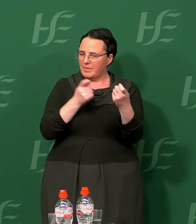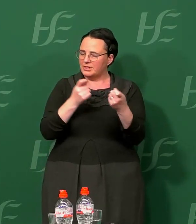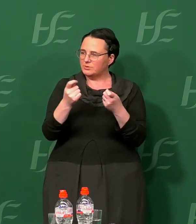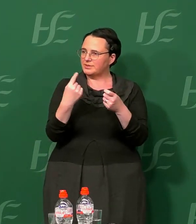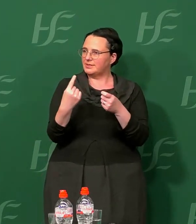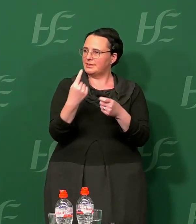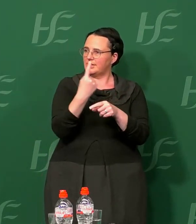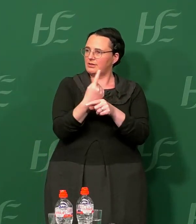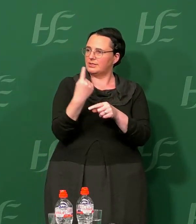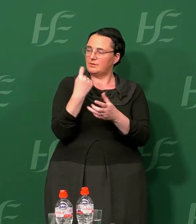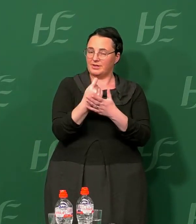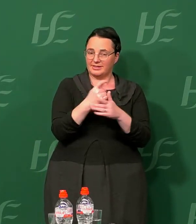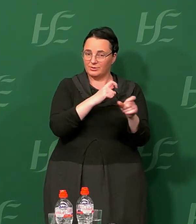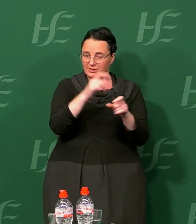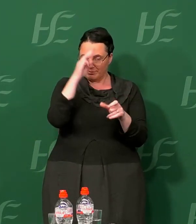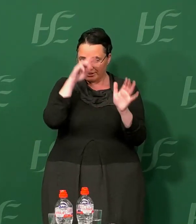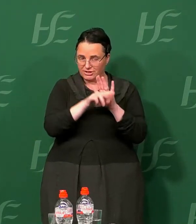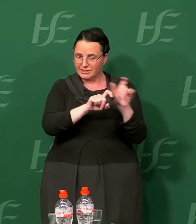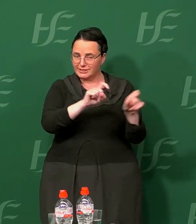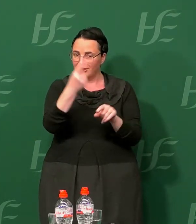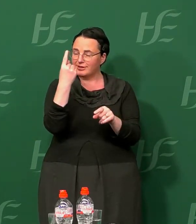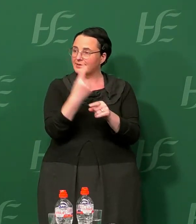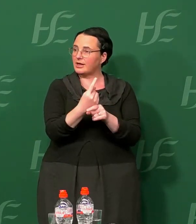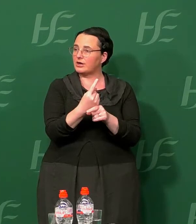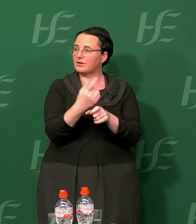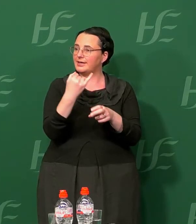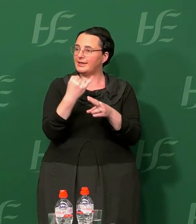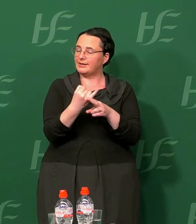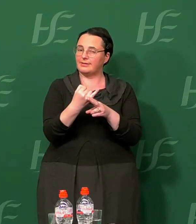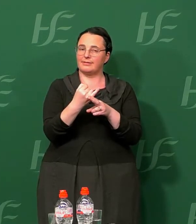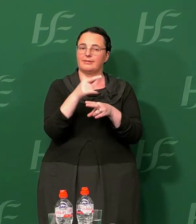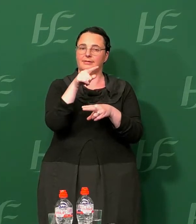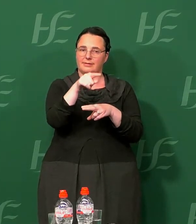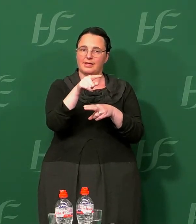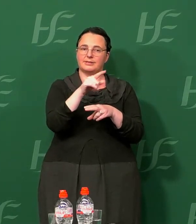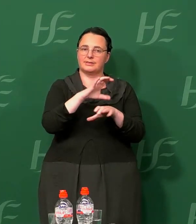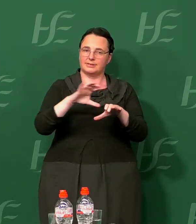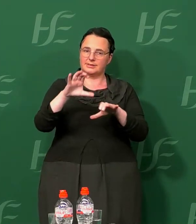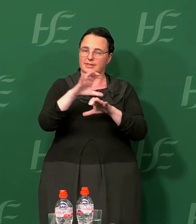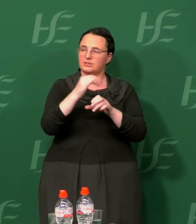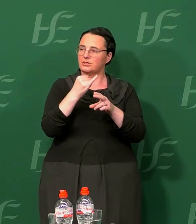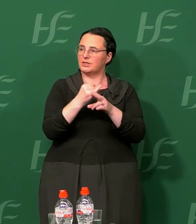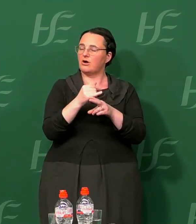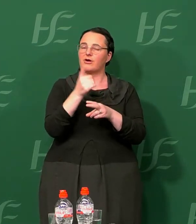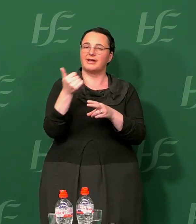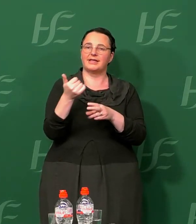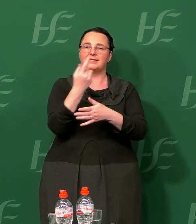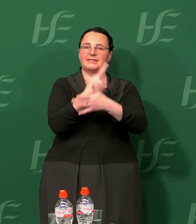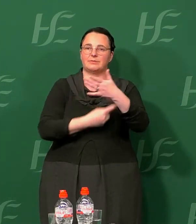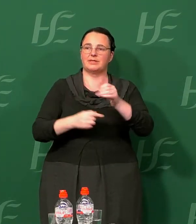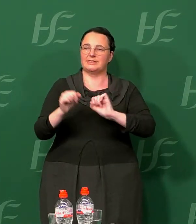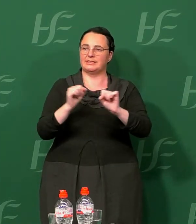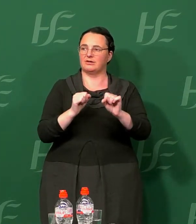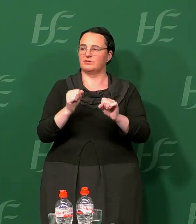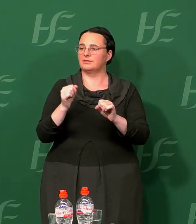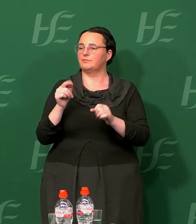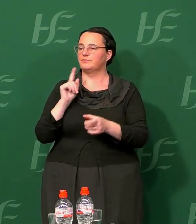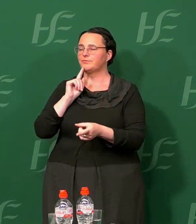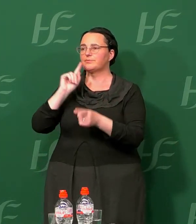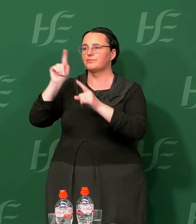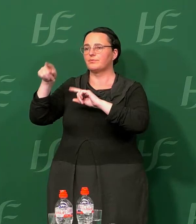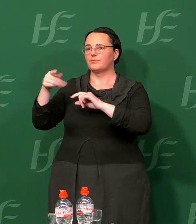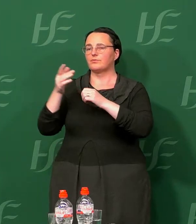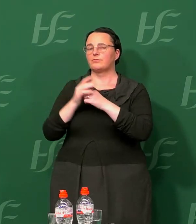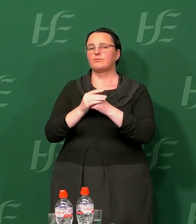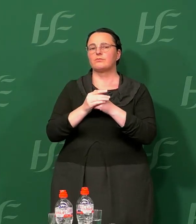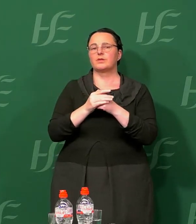are any of those managers still in place at that facility or at any HSE disability service at the moment? Well, obviously, just in